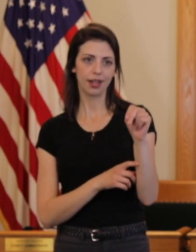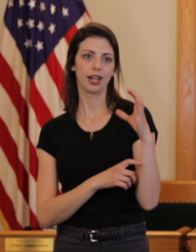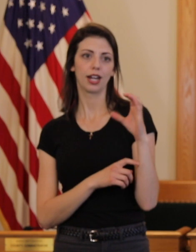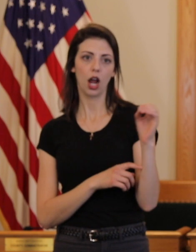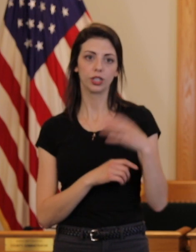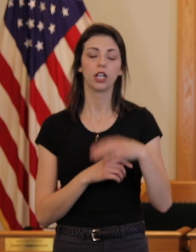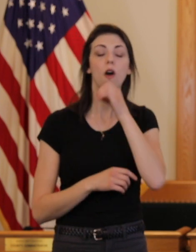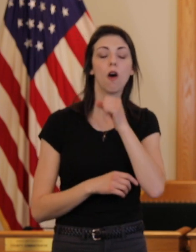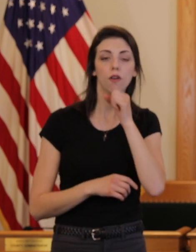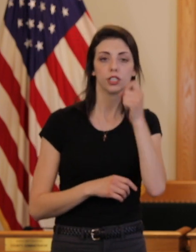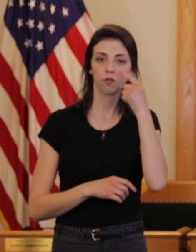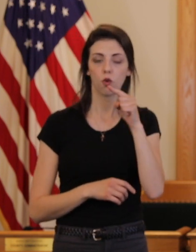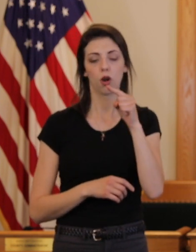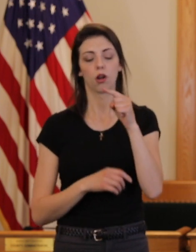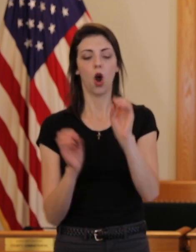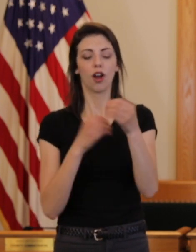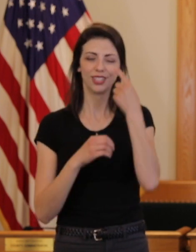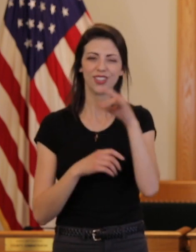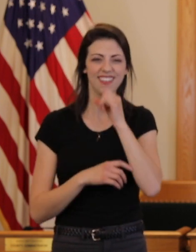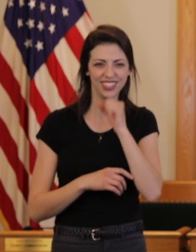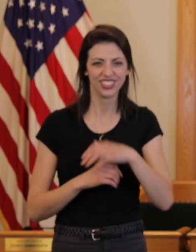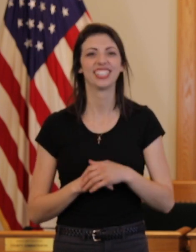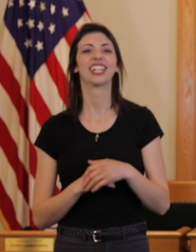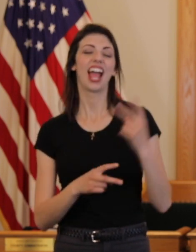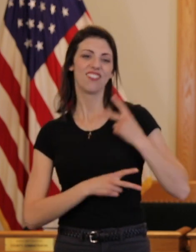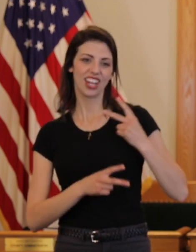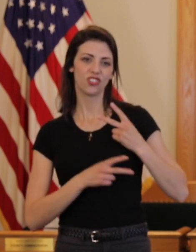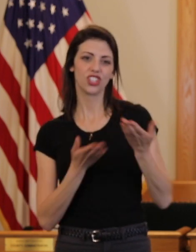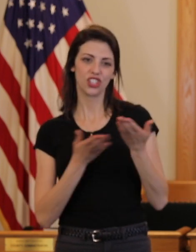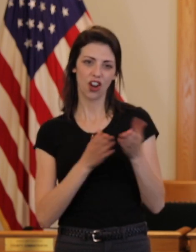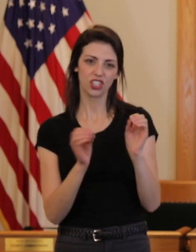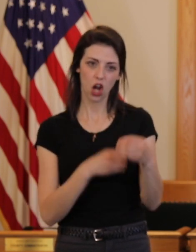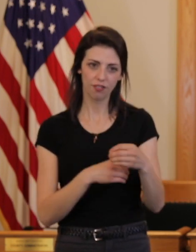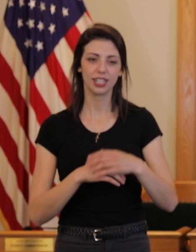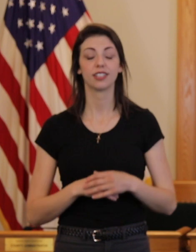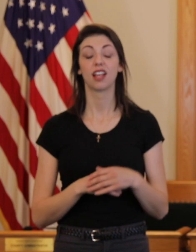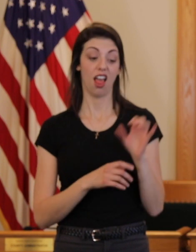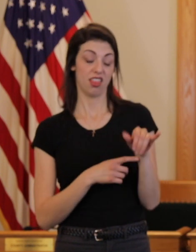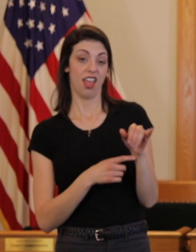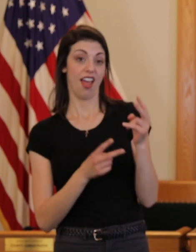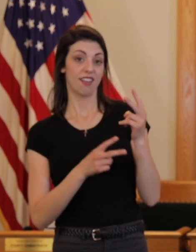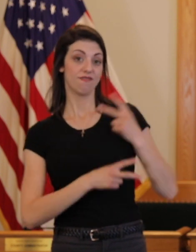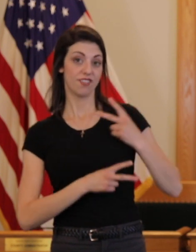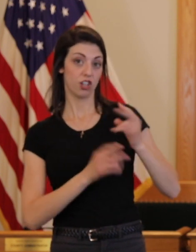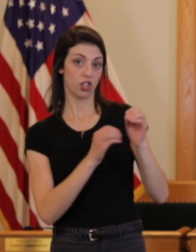for the aging, Department of Social Services, and Veterans Service Office. The Veterans Office will open June